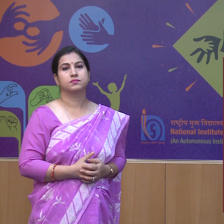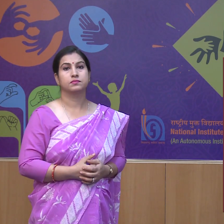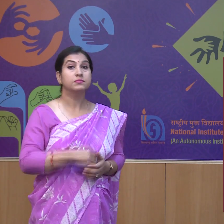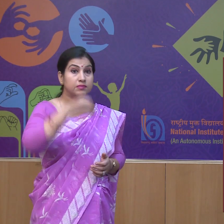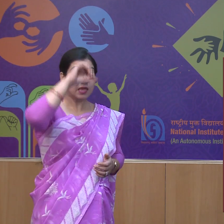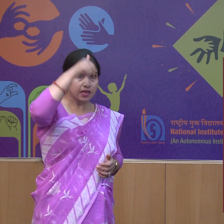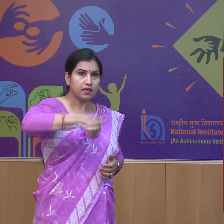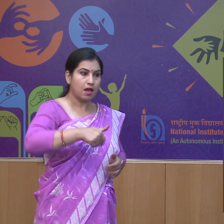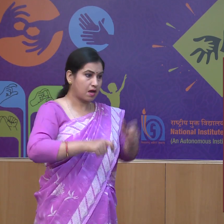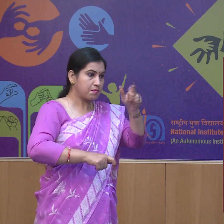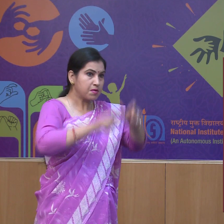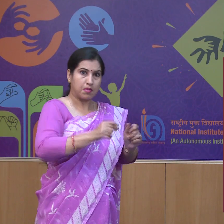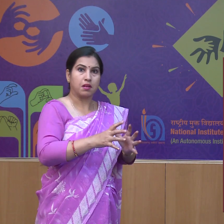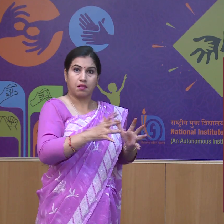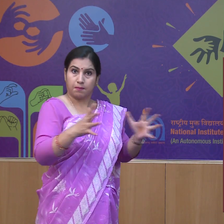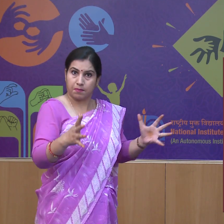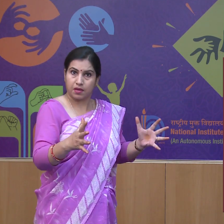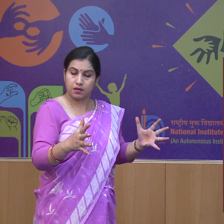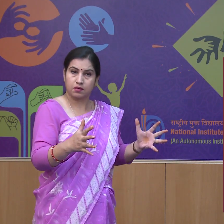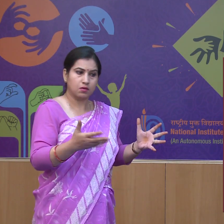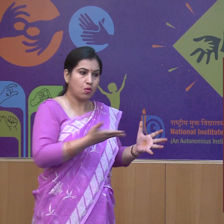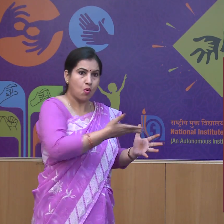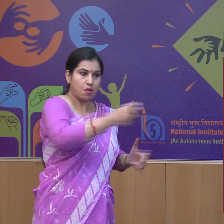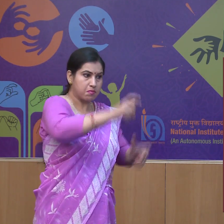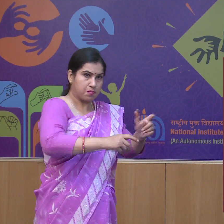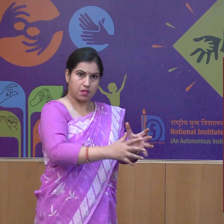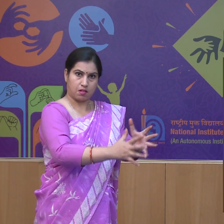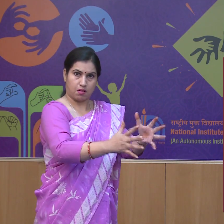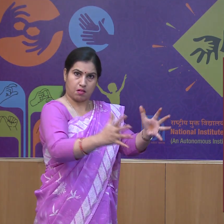India was a big country with a very large population.